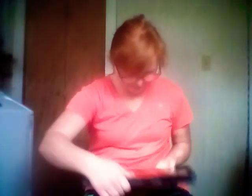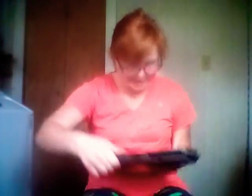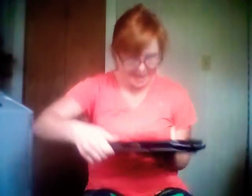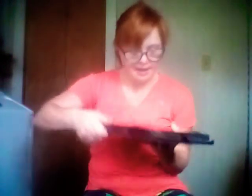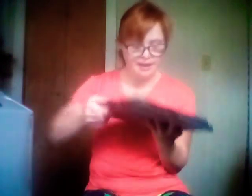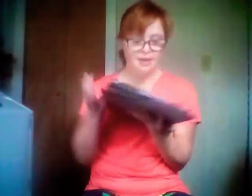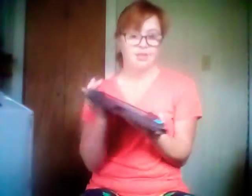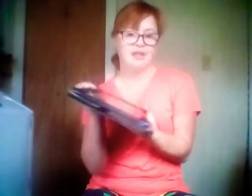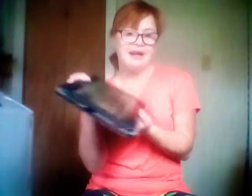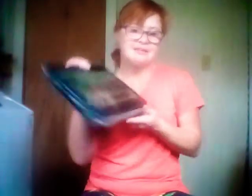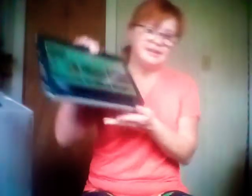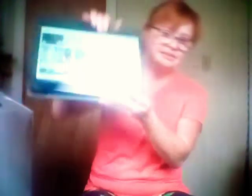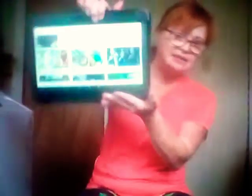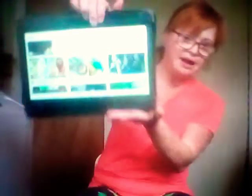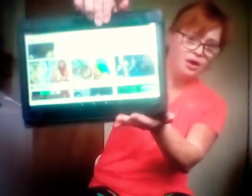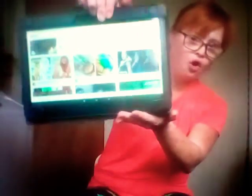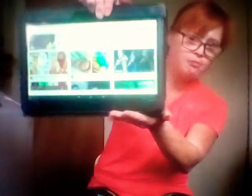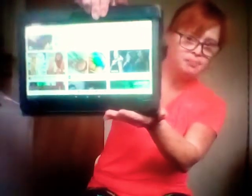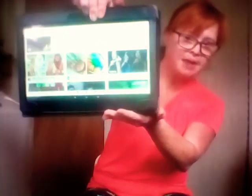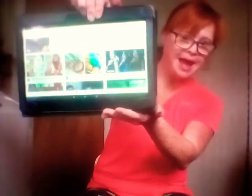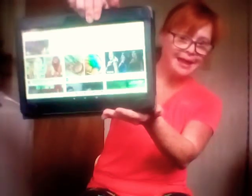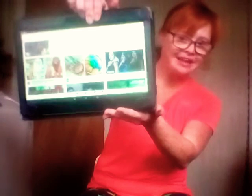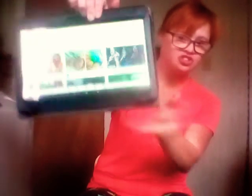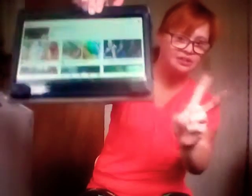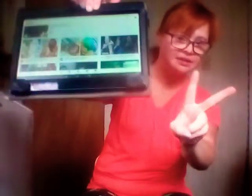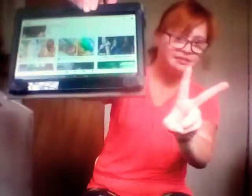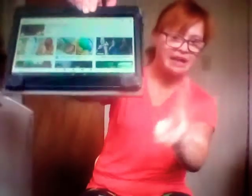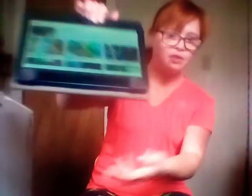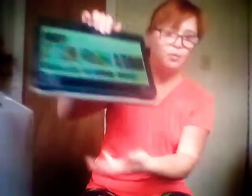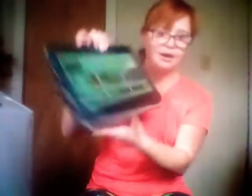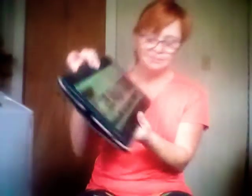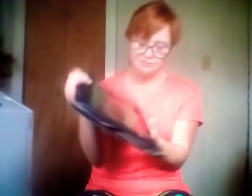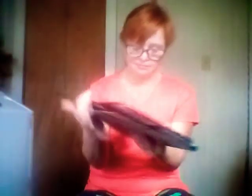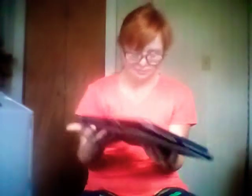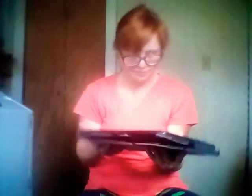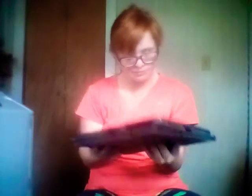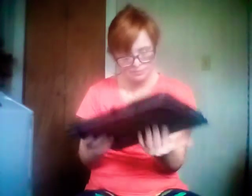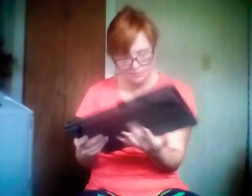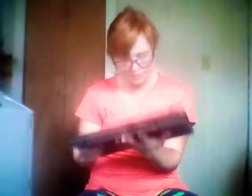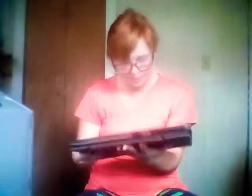Okay, this is the home page, second one.